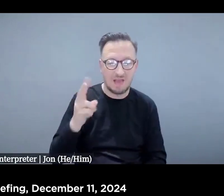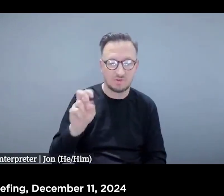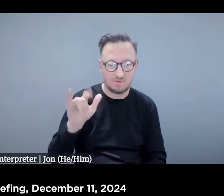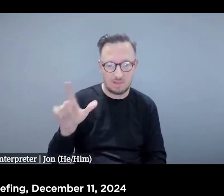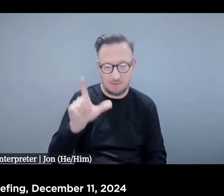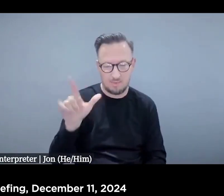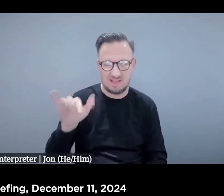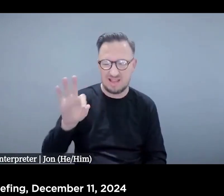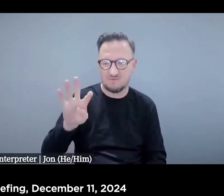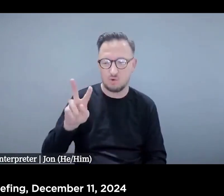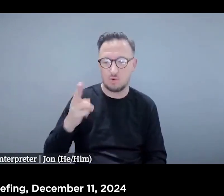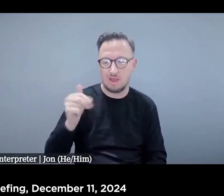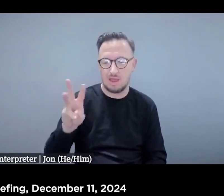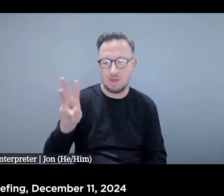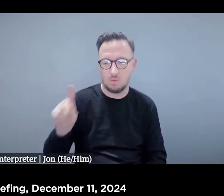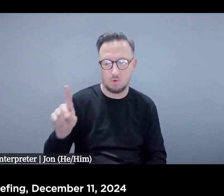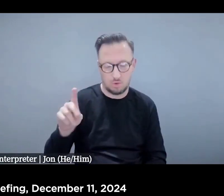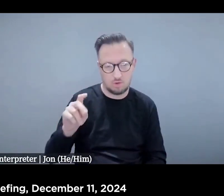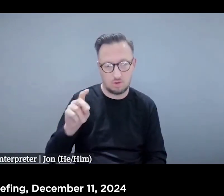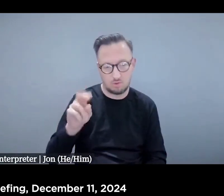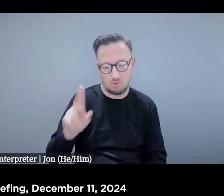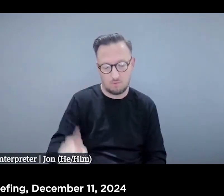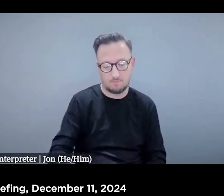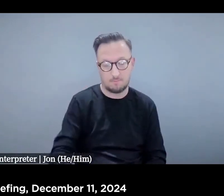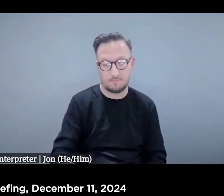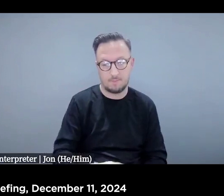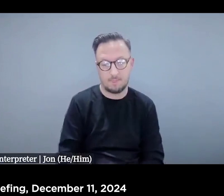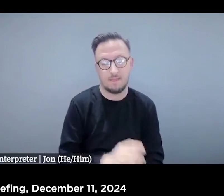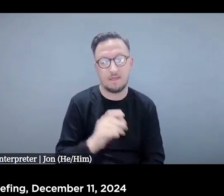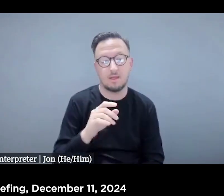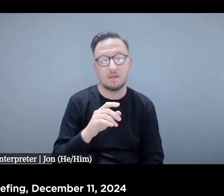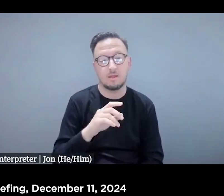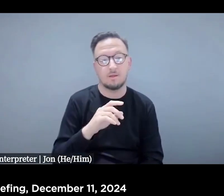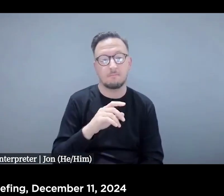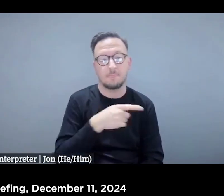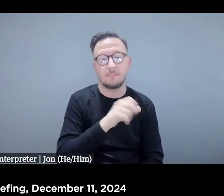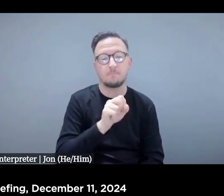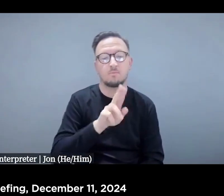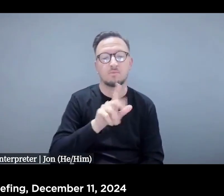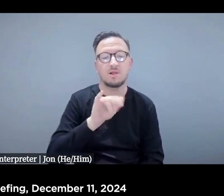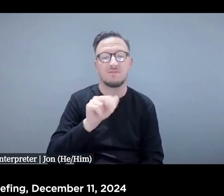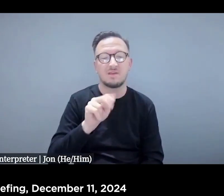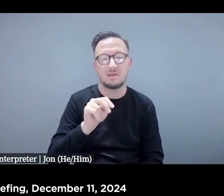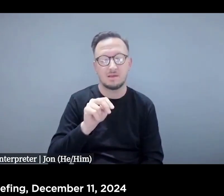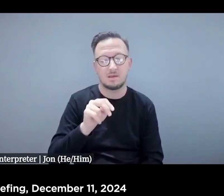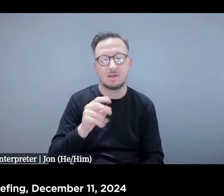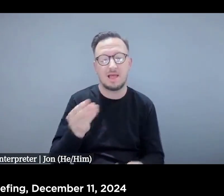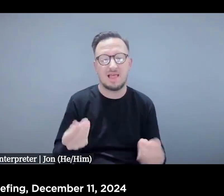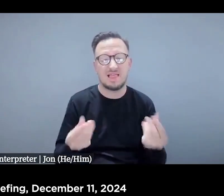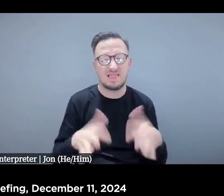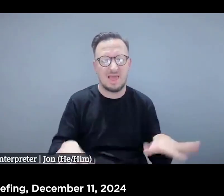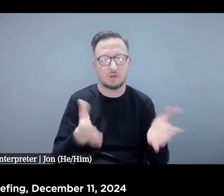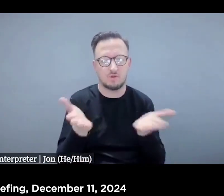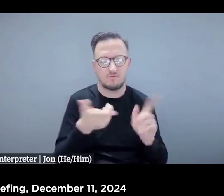942 Haywood Road. Personnel from Texas-based Sullivan Land Services, whose specialties